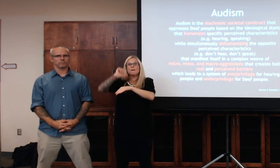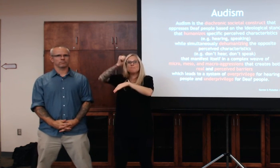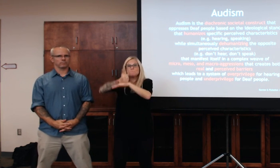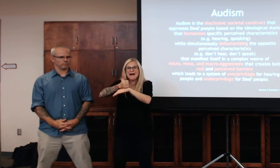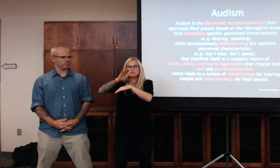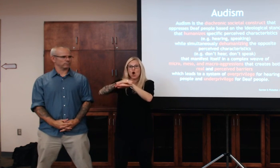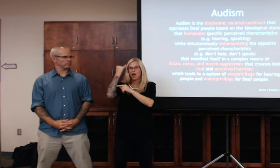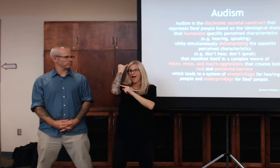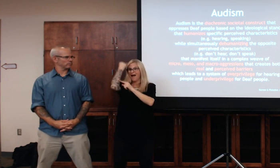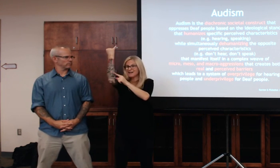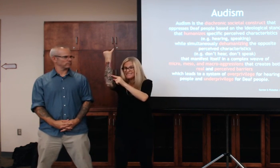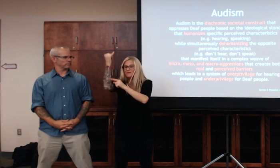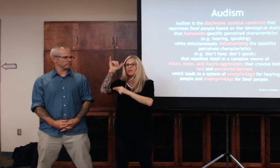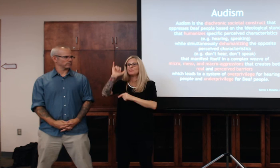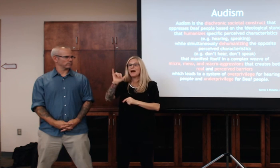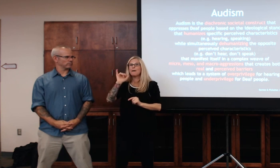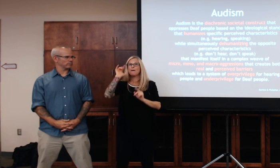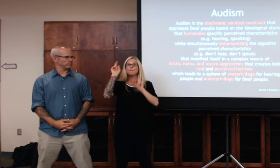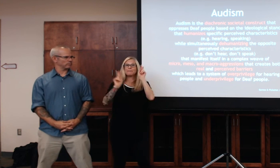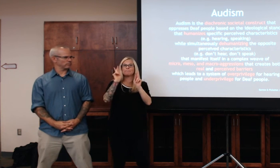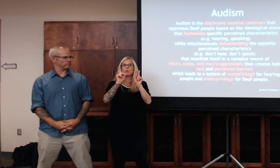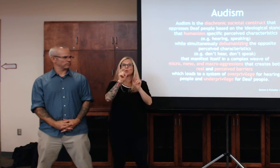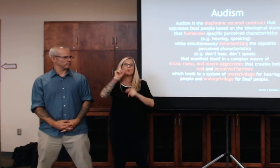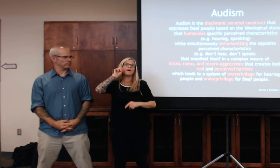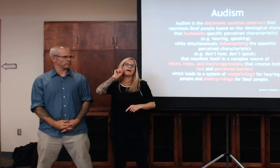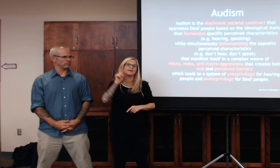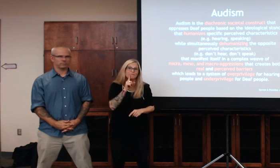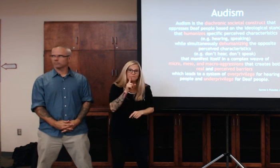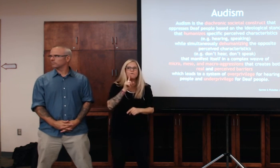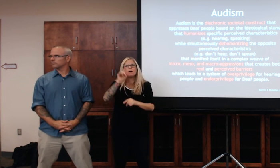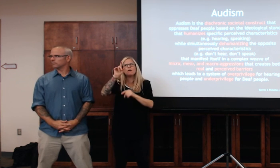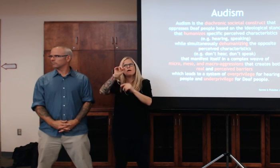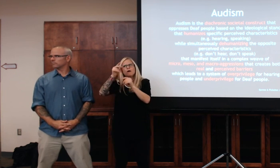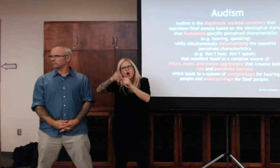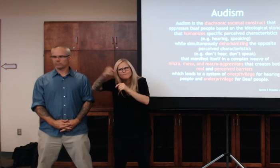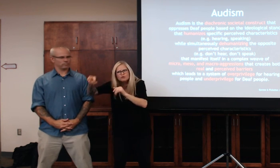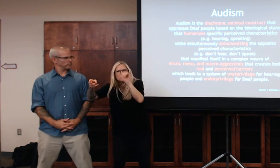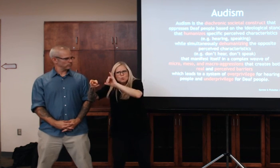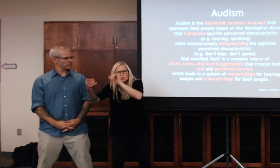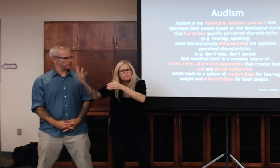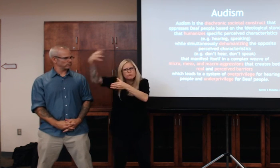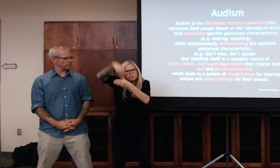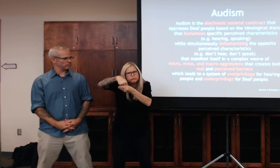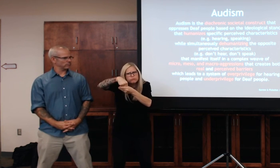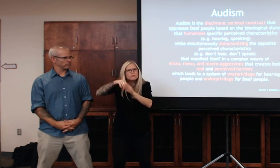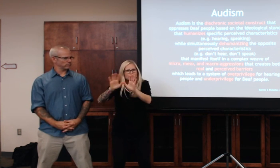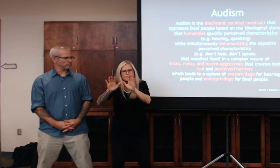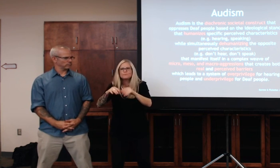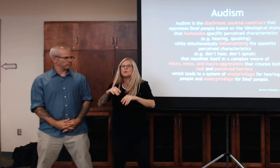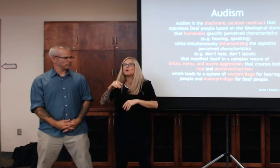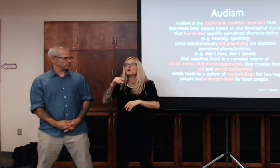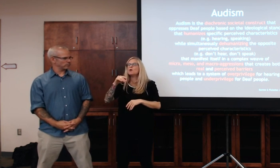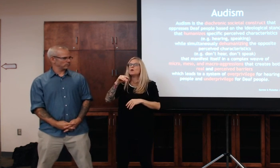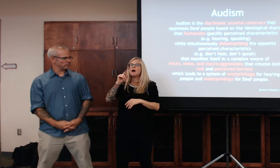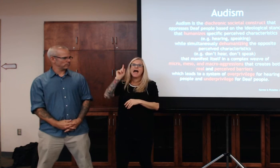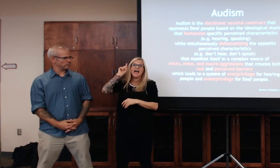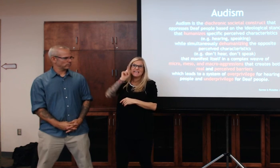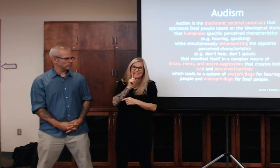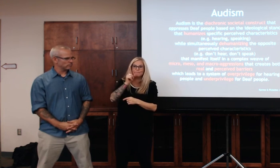position based on the idea that people who are deaf, hard of hearing as well, we include the hard of hearing, someone who is